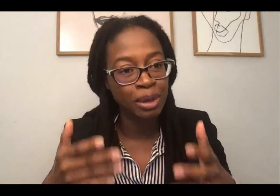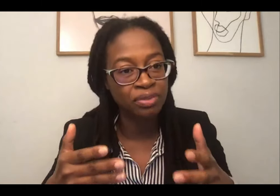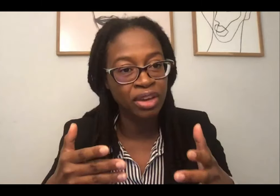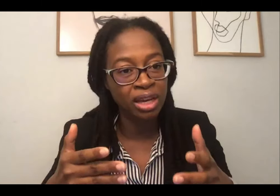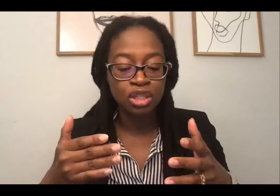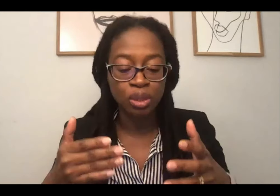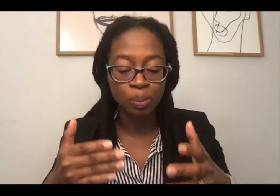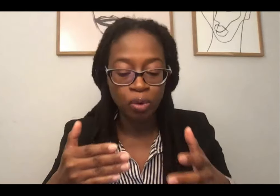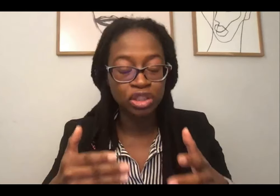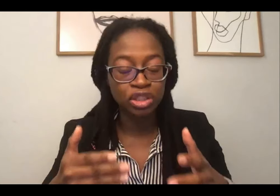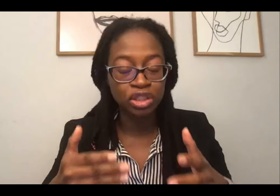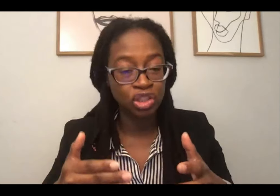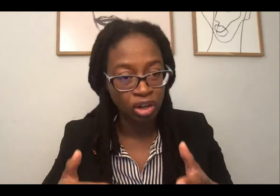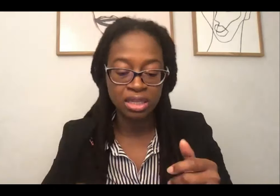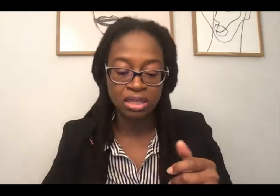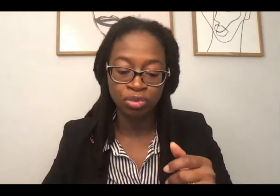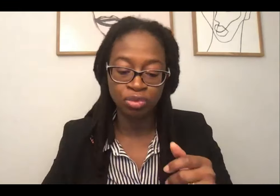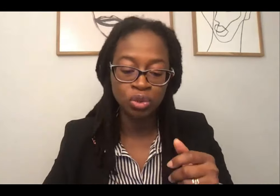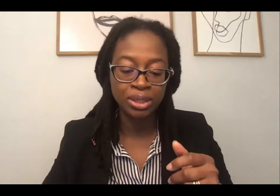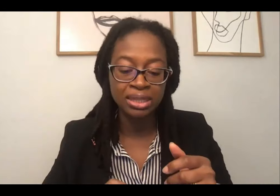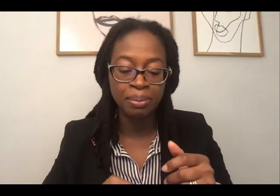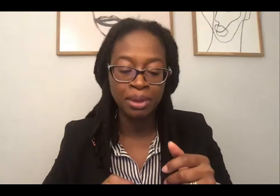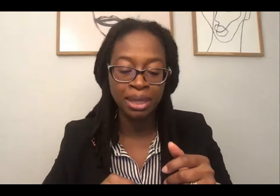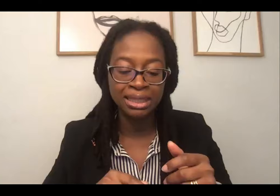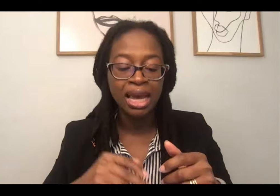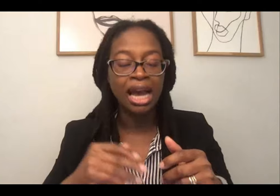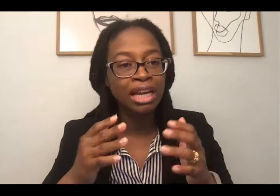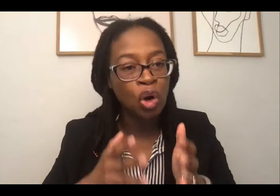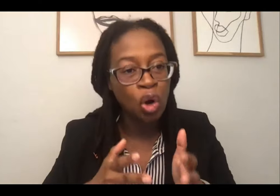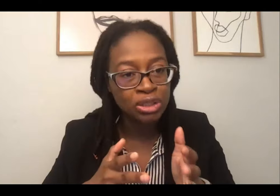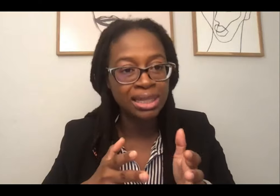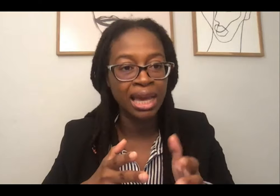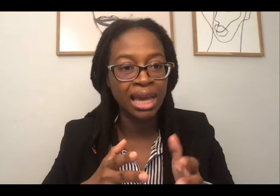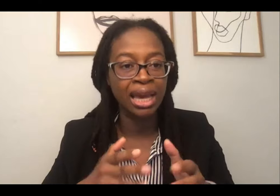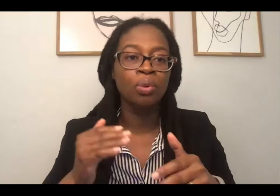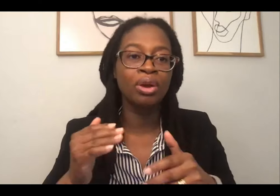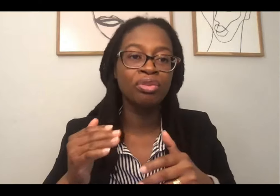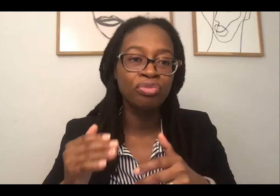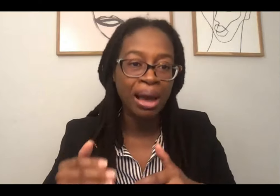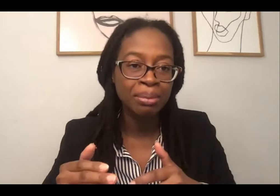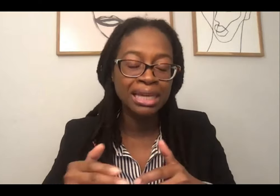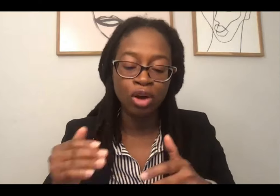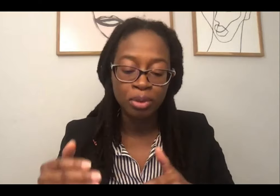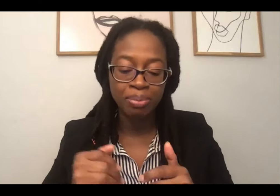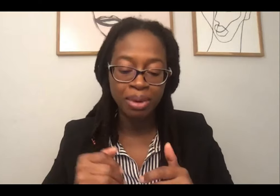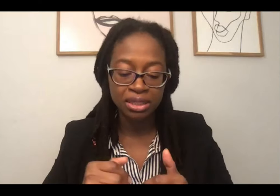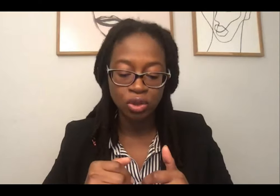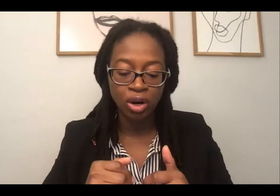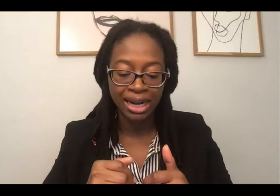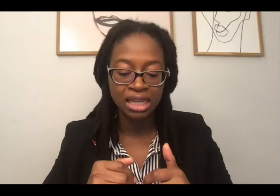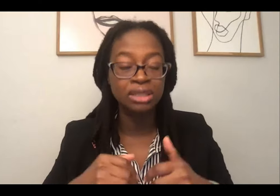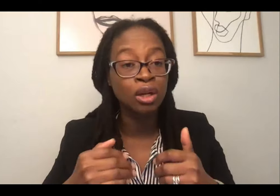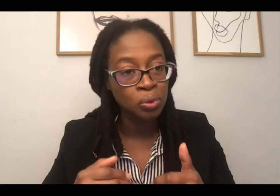disability-specific support services for students with disabilities, and working closely with families and community-based